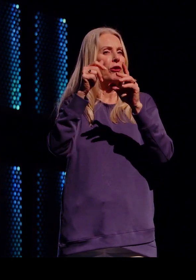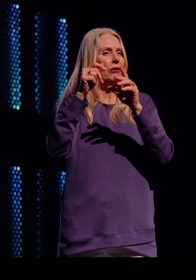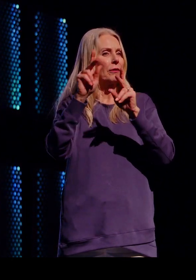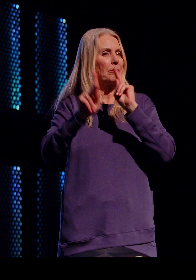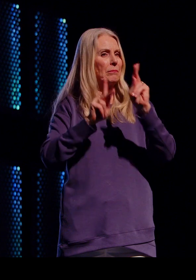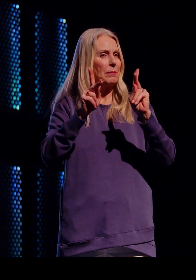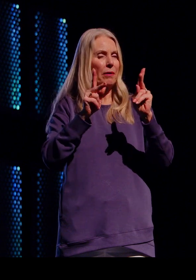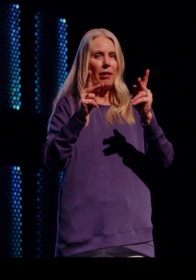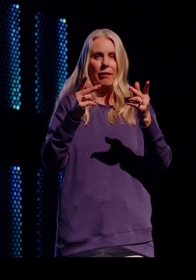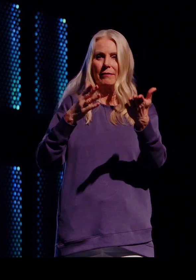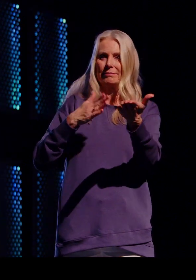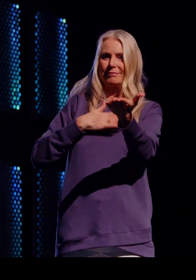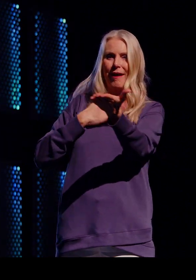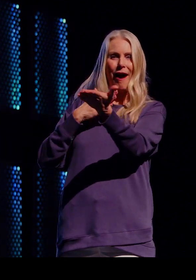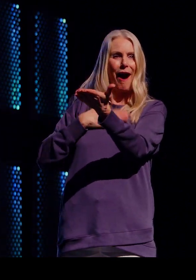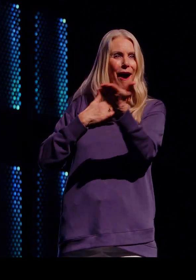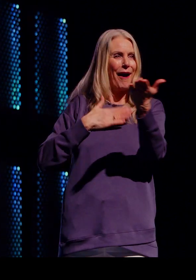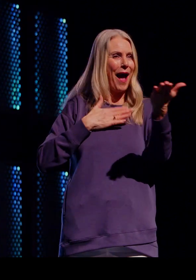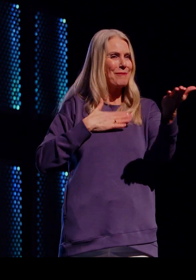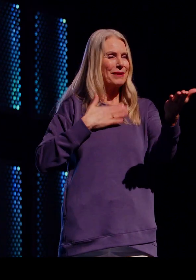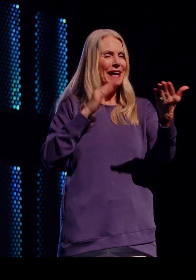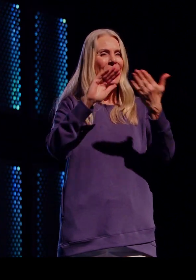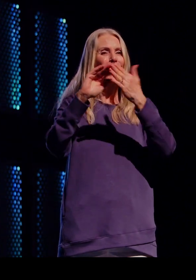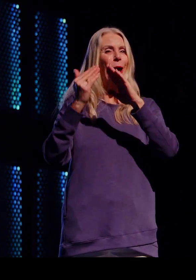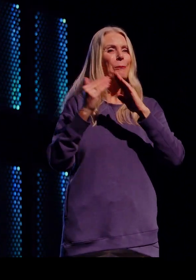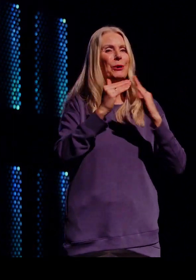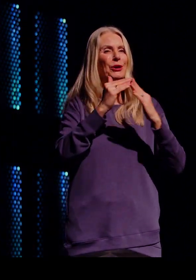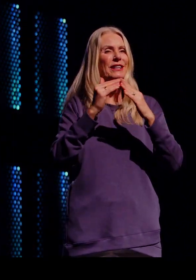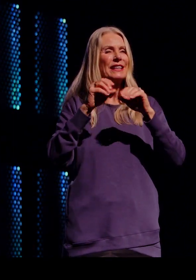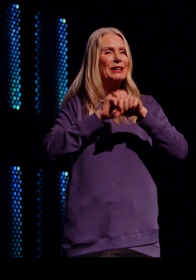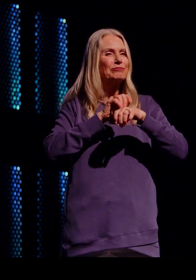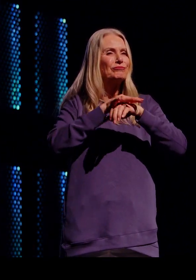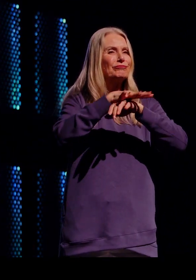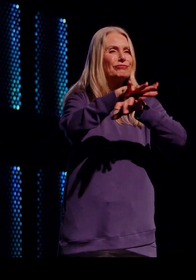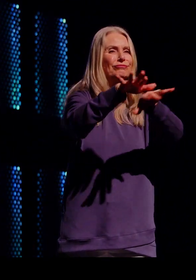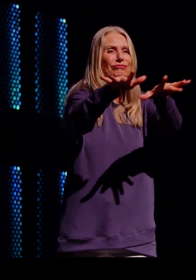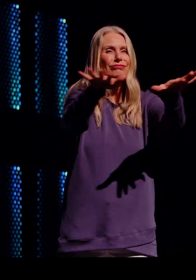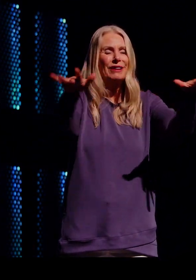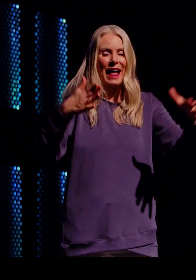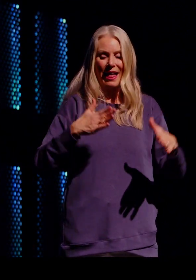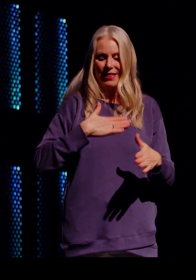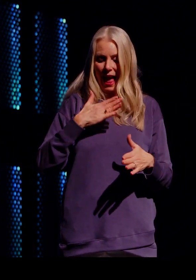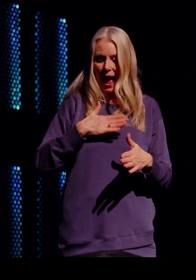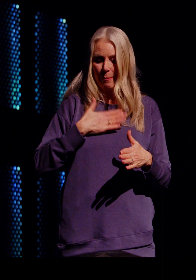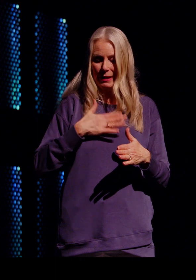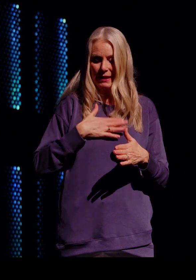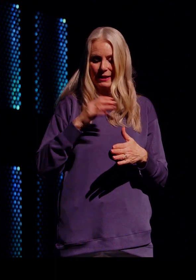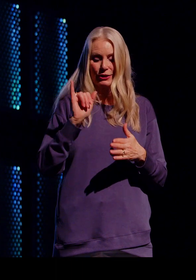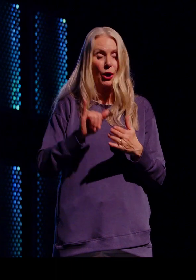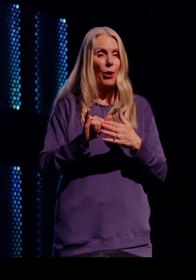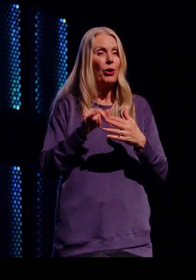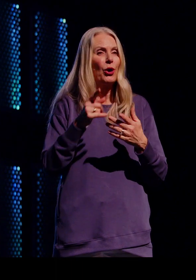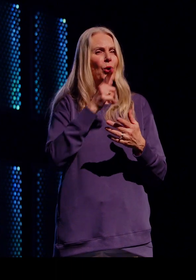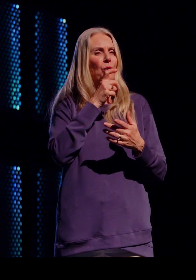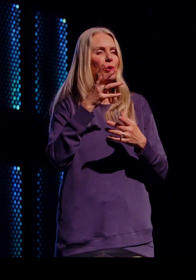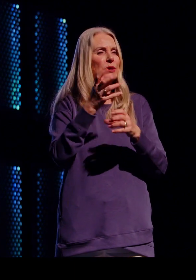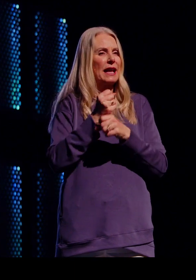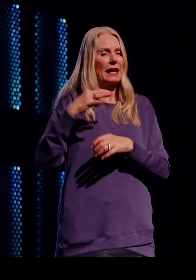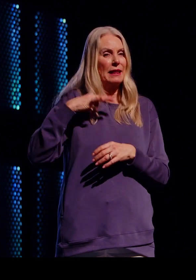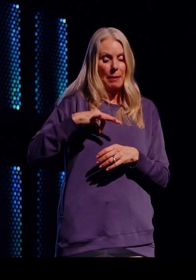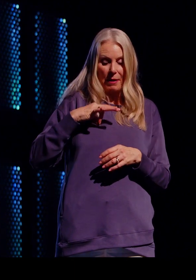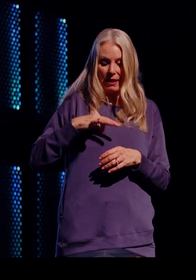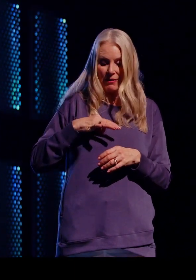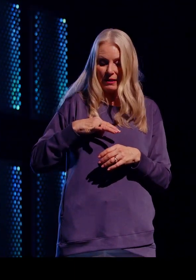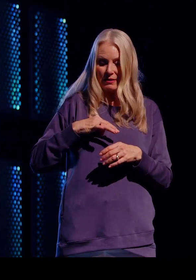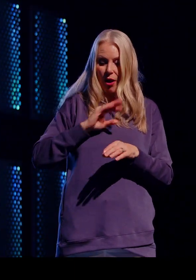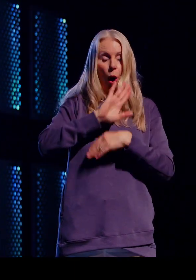family. You know, it's like a community happiness then. So you're not only impacting the family who is getting the benefit, you're also impacting the